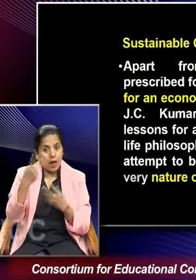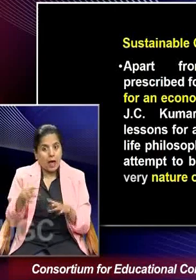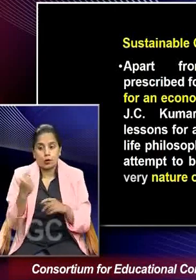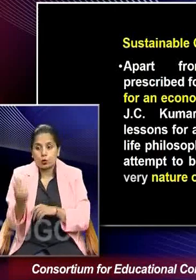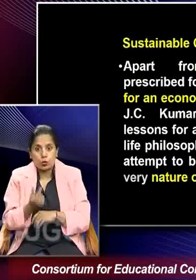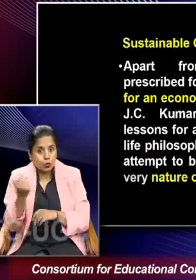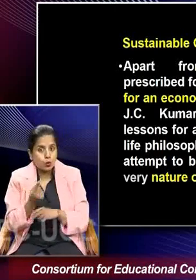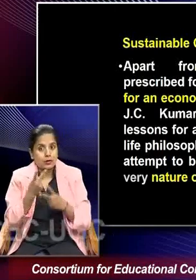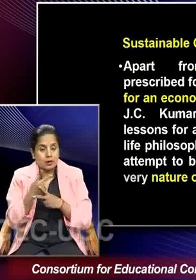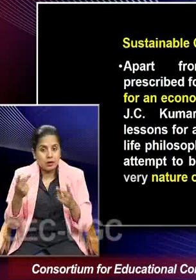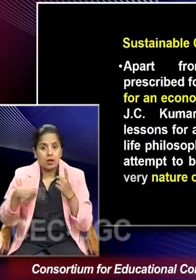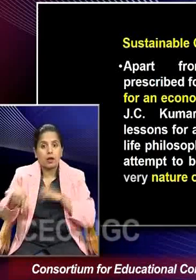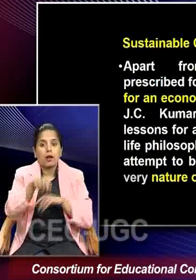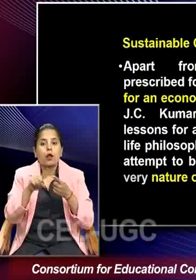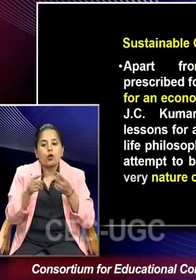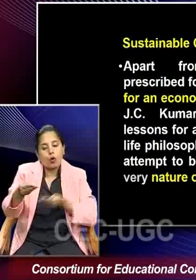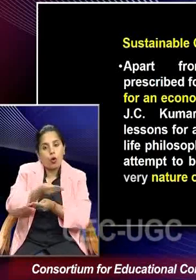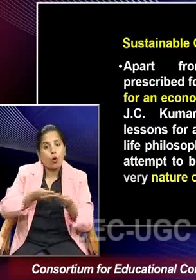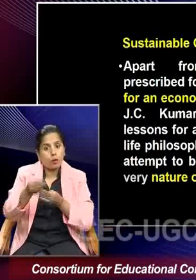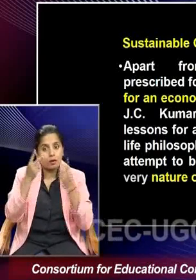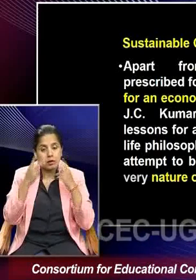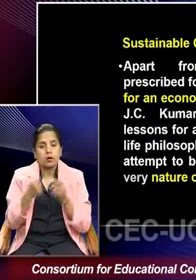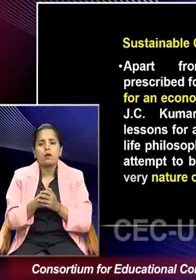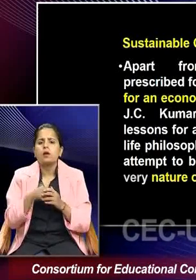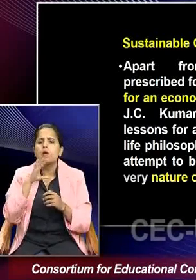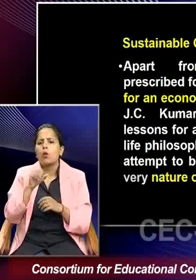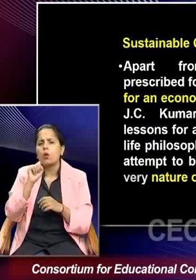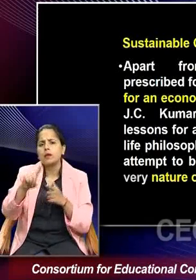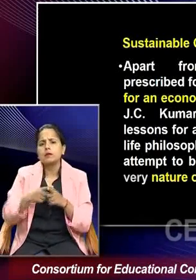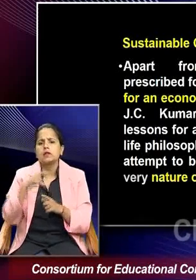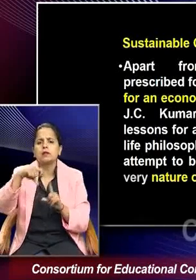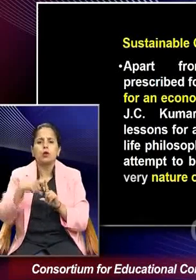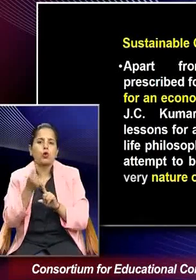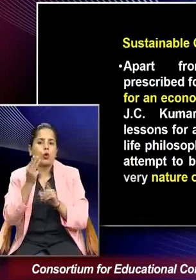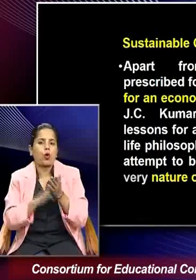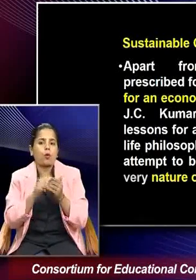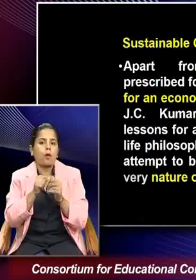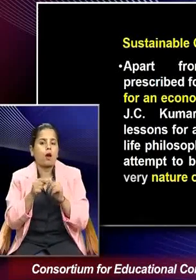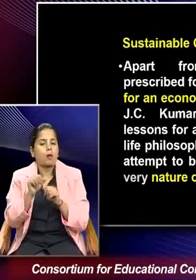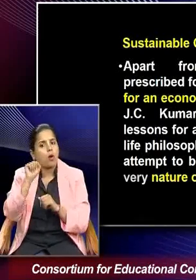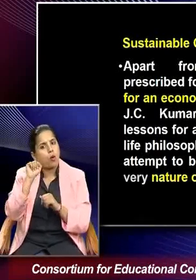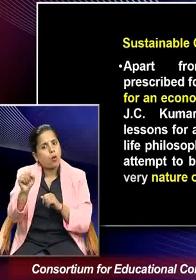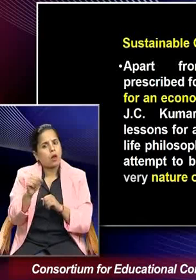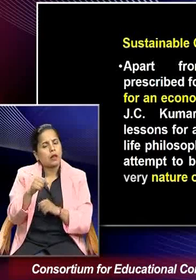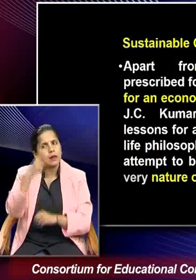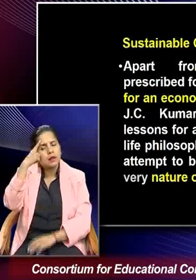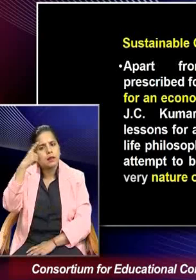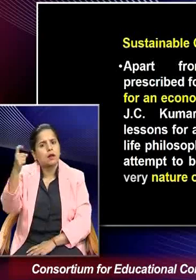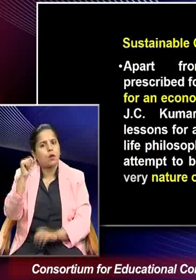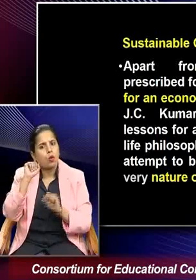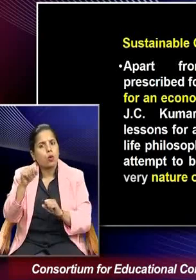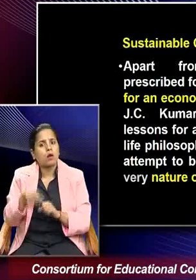consumption pathway of an economy, the fundamentals of J.C. Kumarappa, they also propagate a huge lesson